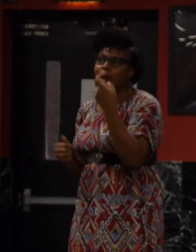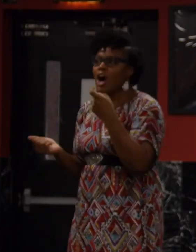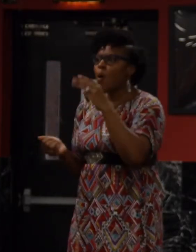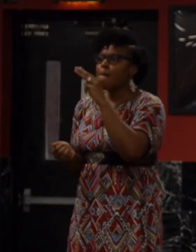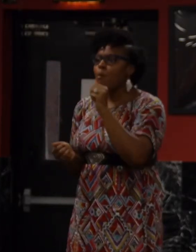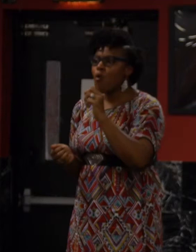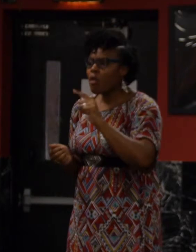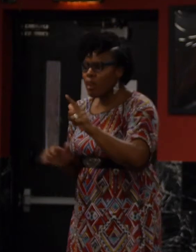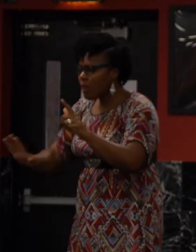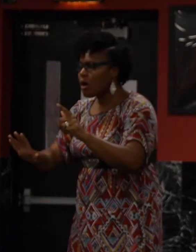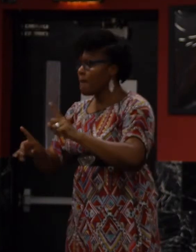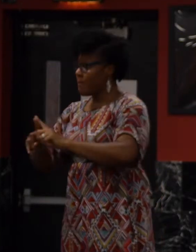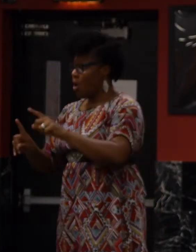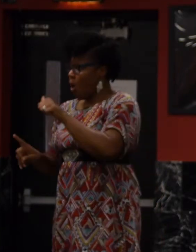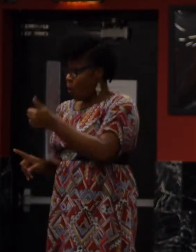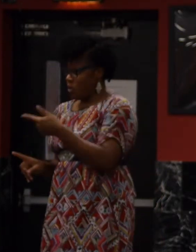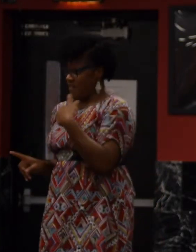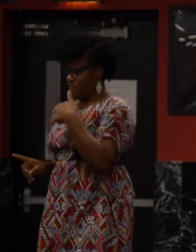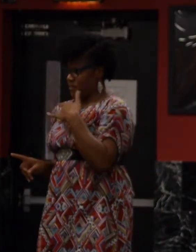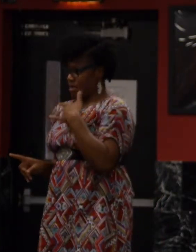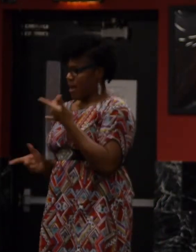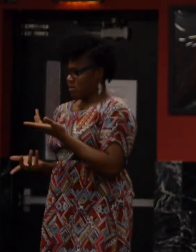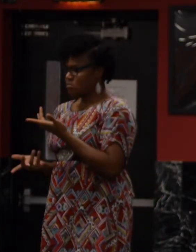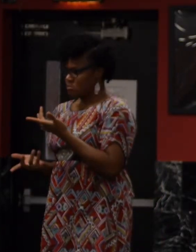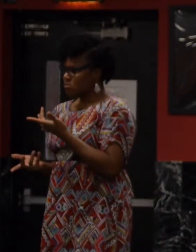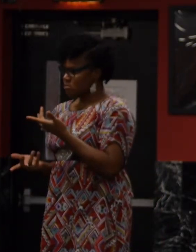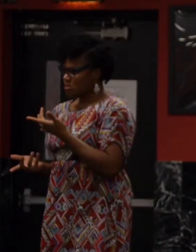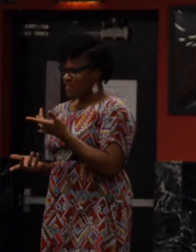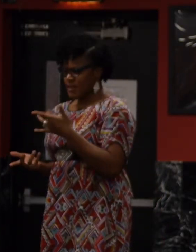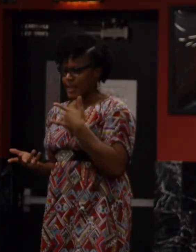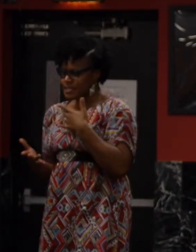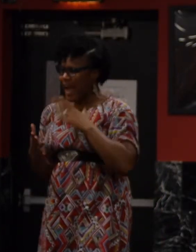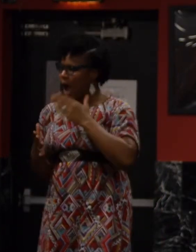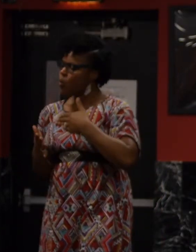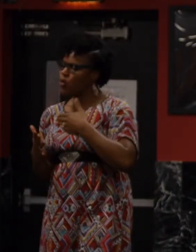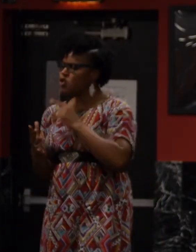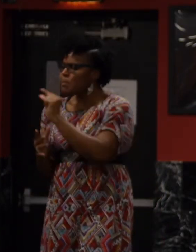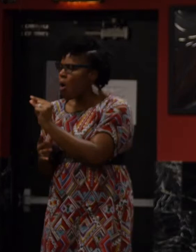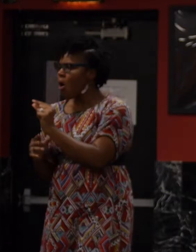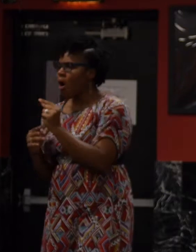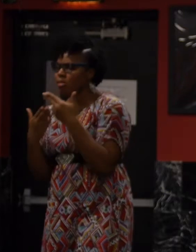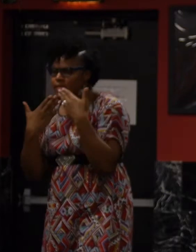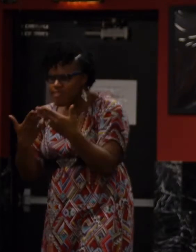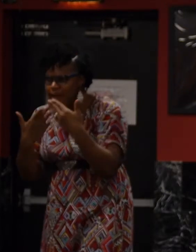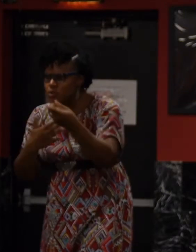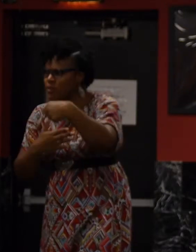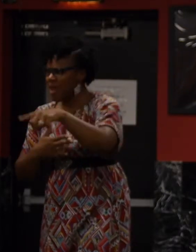the right thing to do, but frankly I see it as a small token of gratitude for the sacrifices that